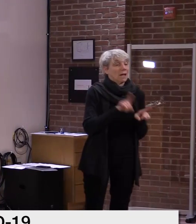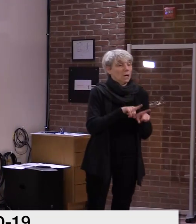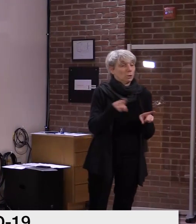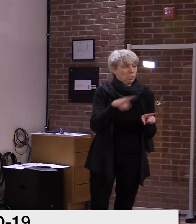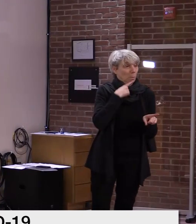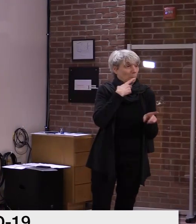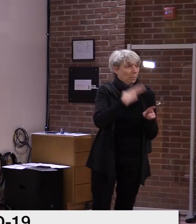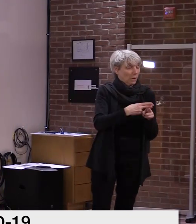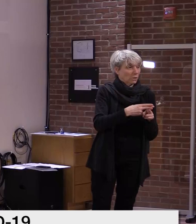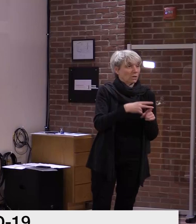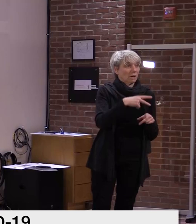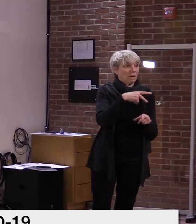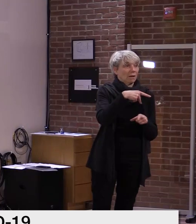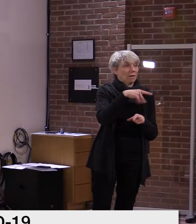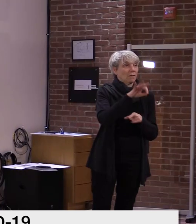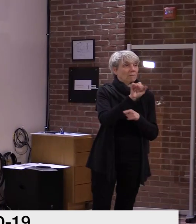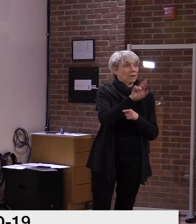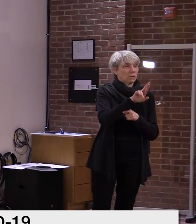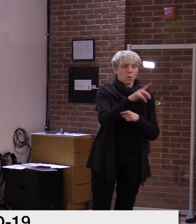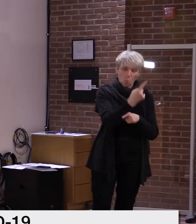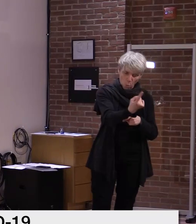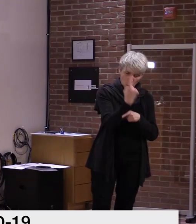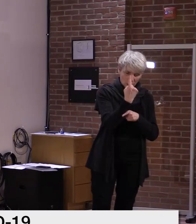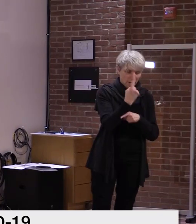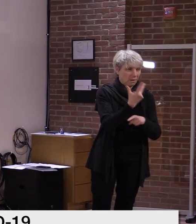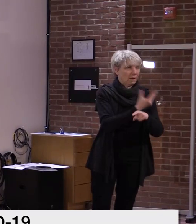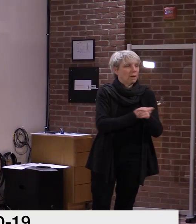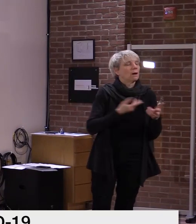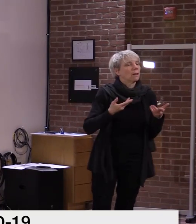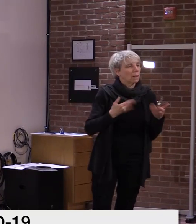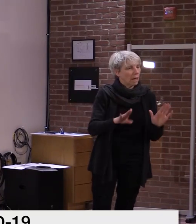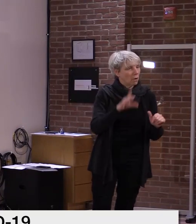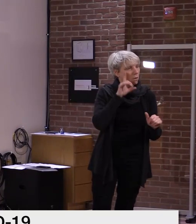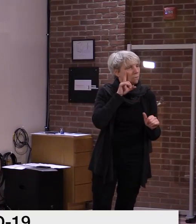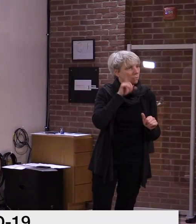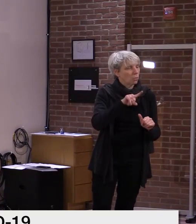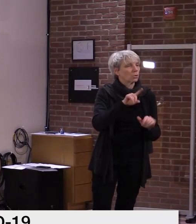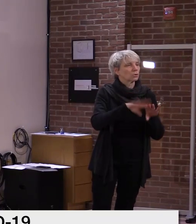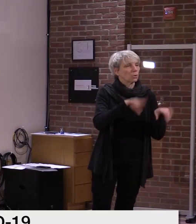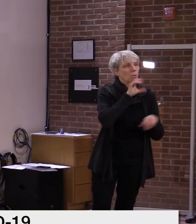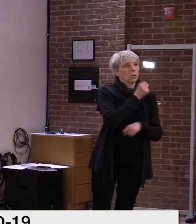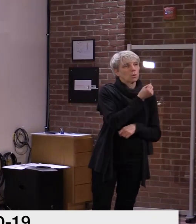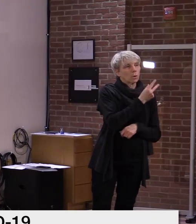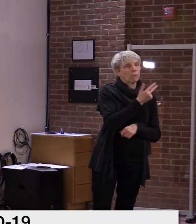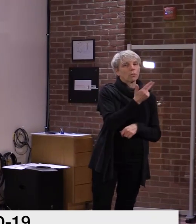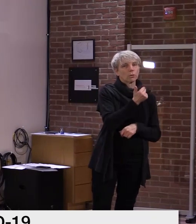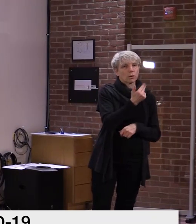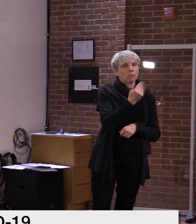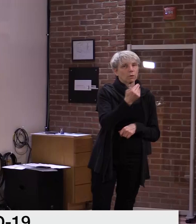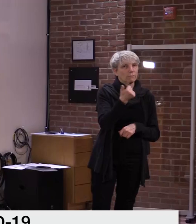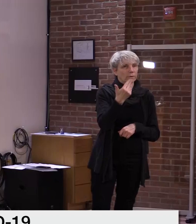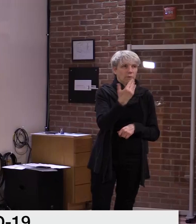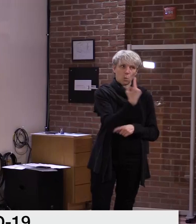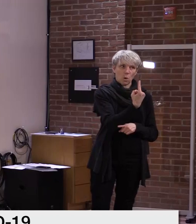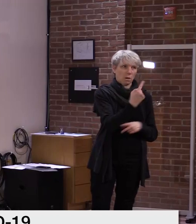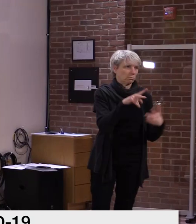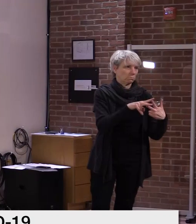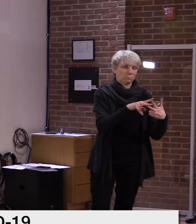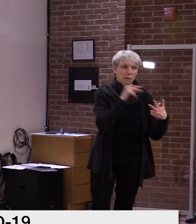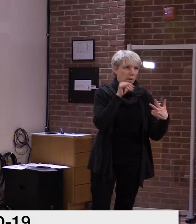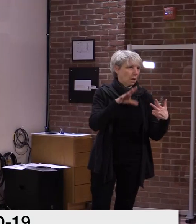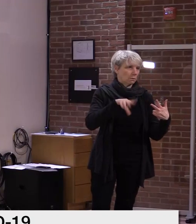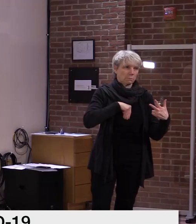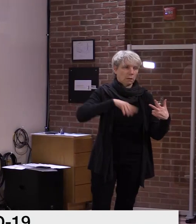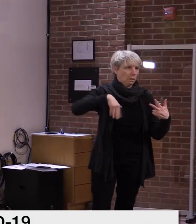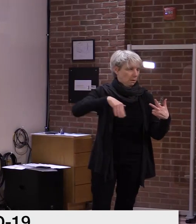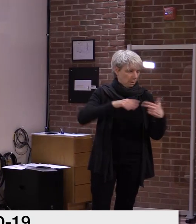to be the only vaccine that we can use for that 12 to 15 year old age group. So we